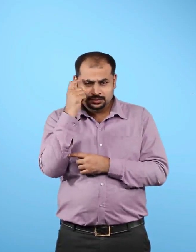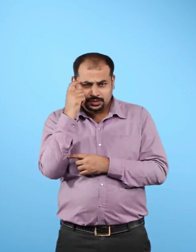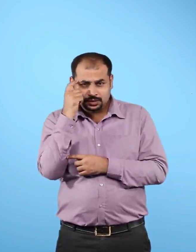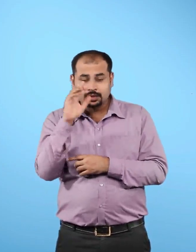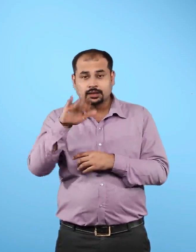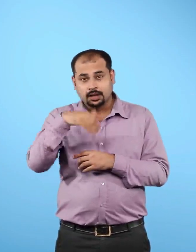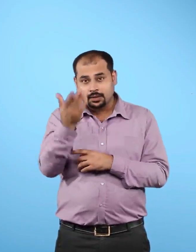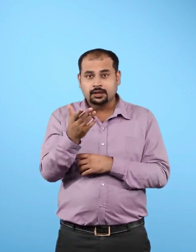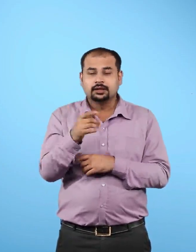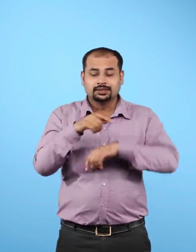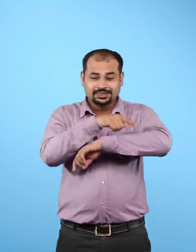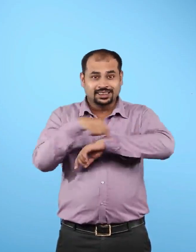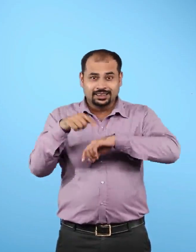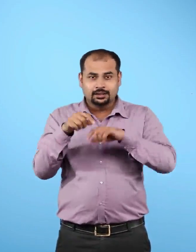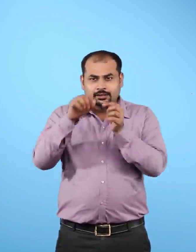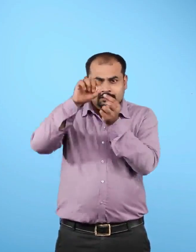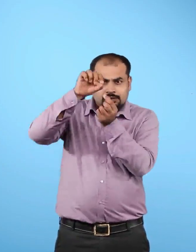Now measure it using a scale.